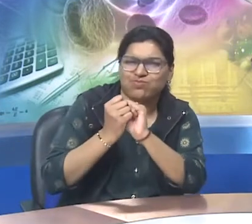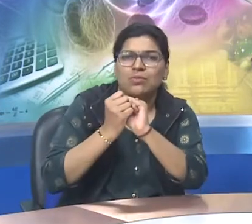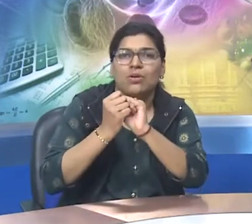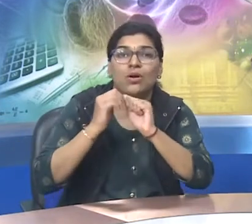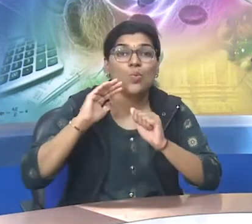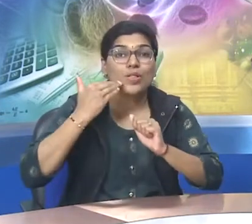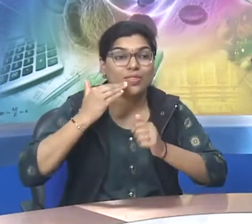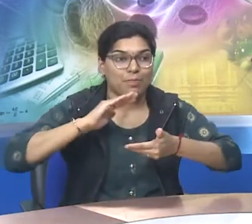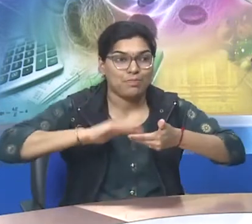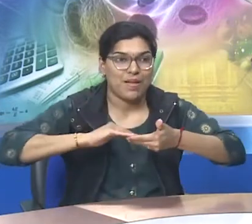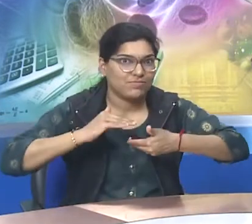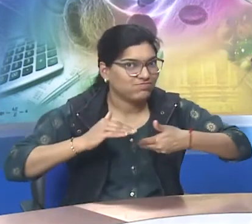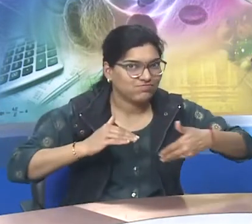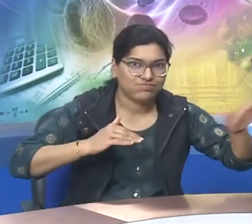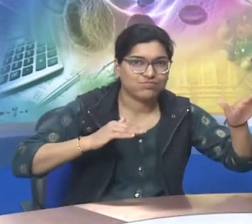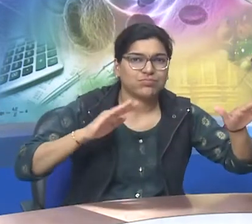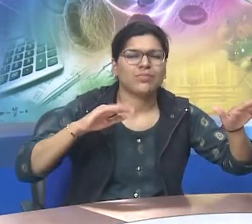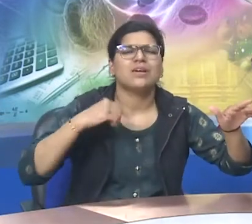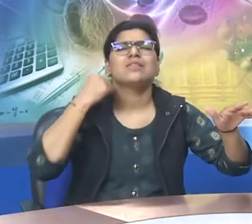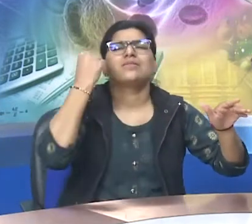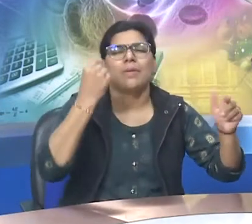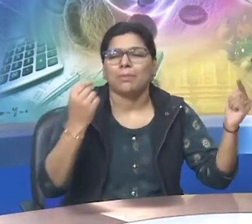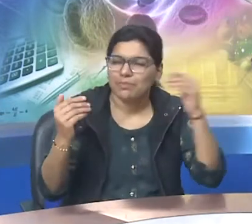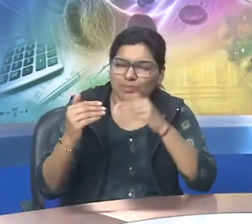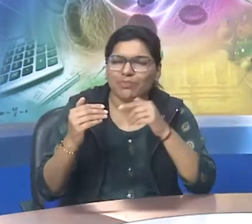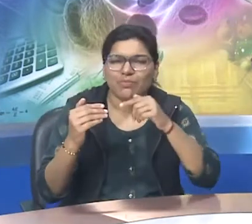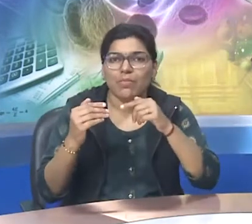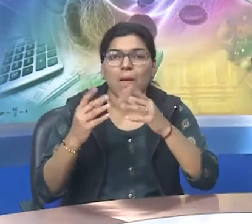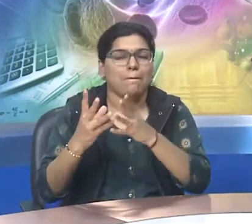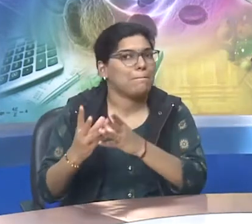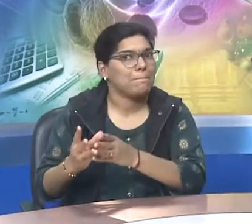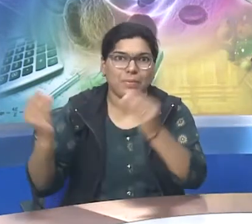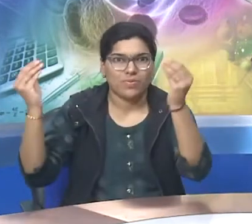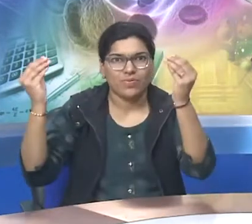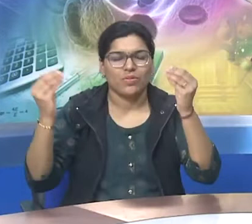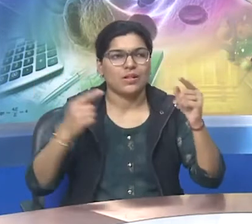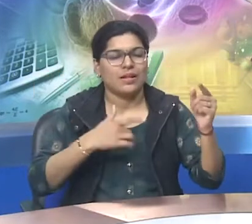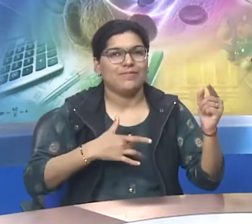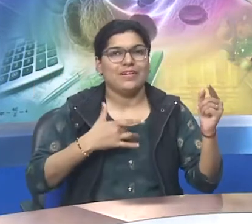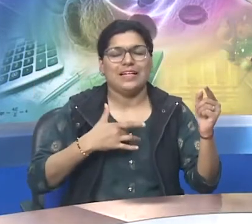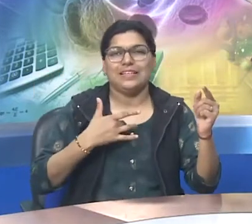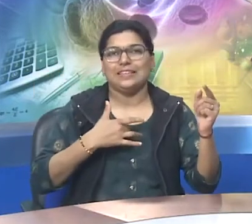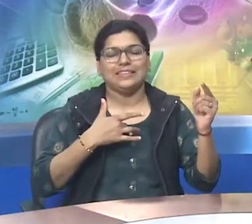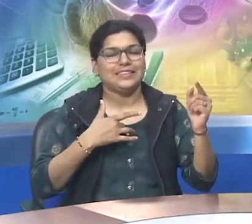as after the death of the grandmother, and also